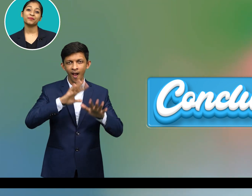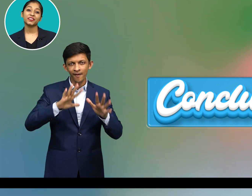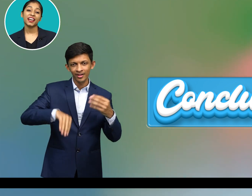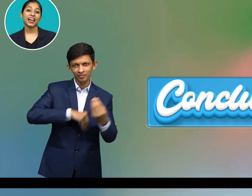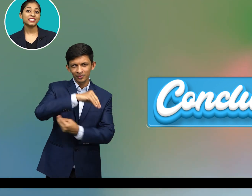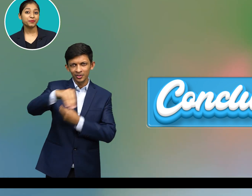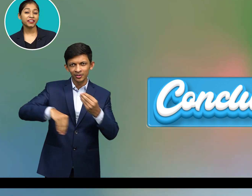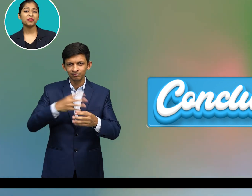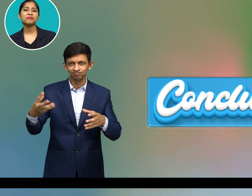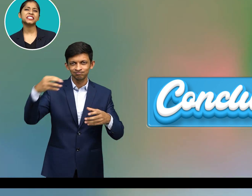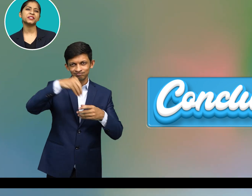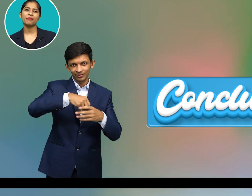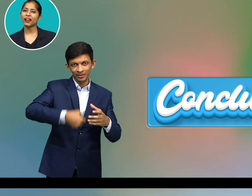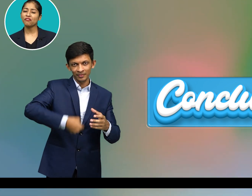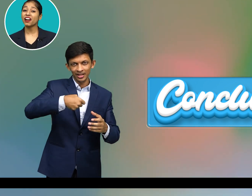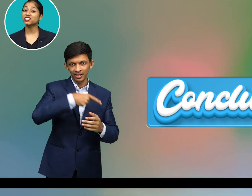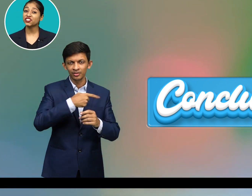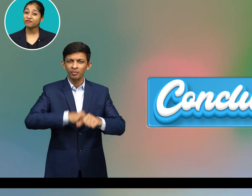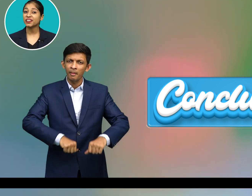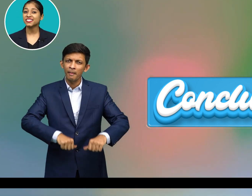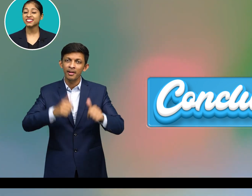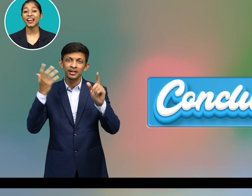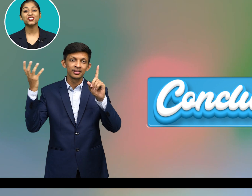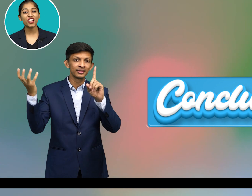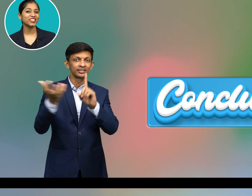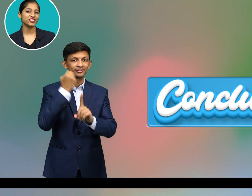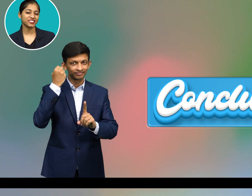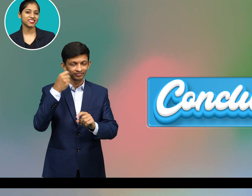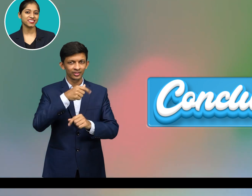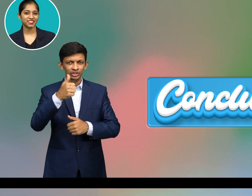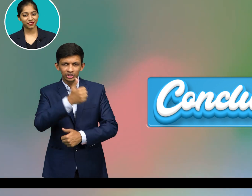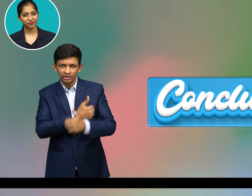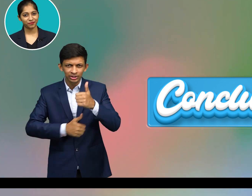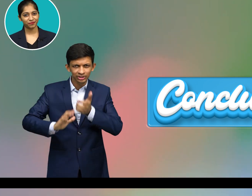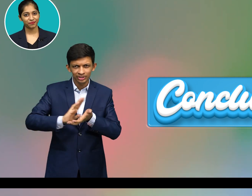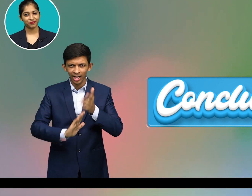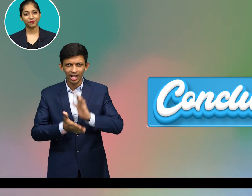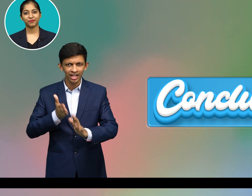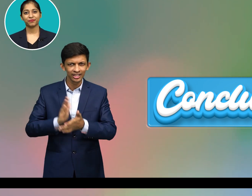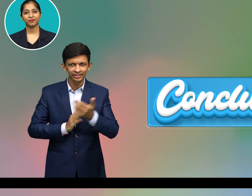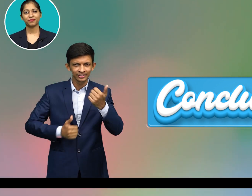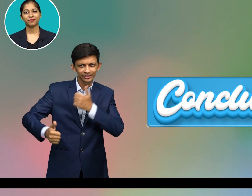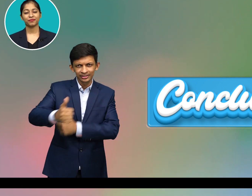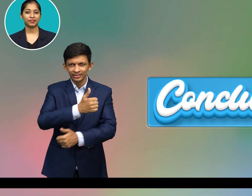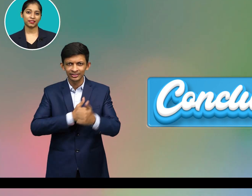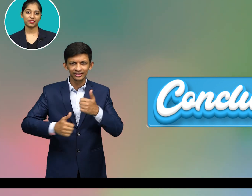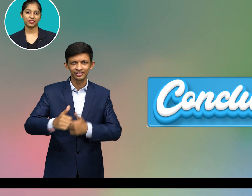India has been a mixed bag of achievements and challenges.